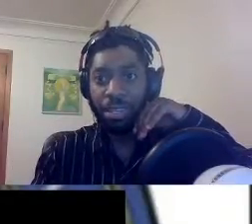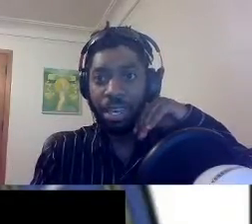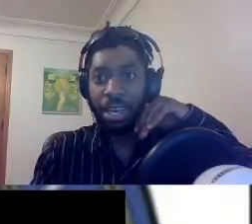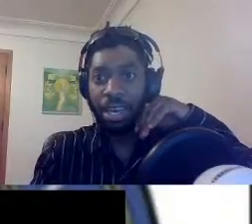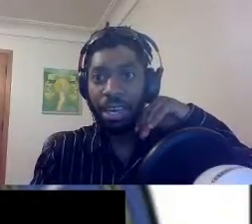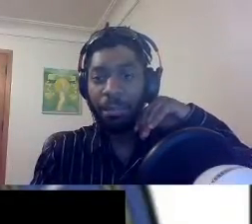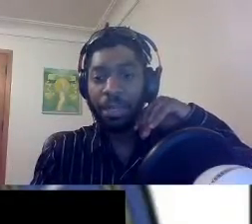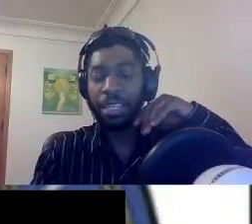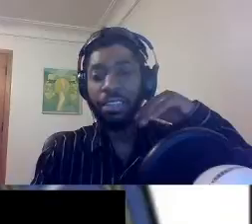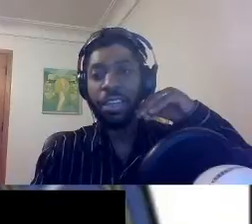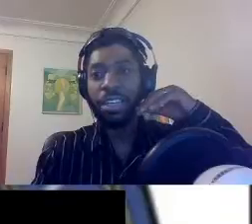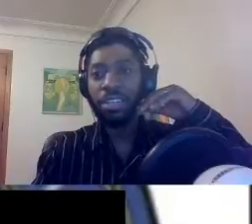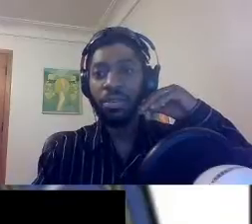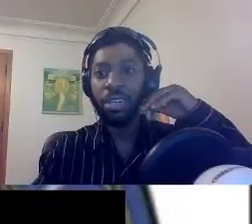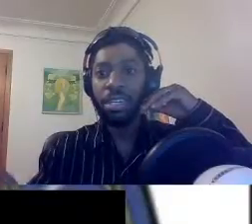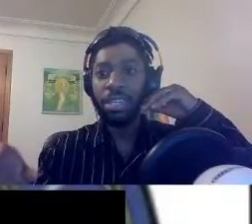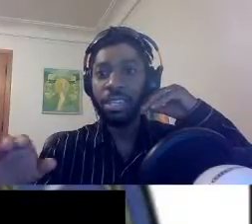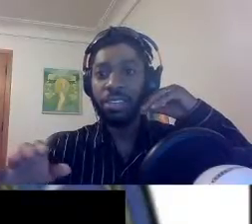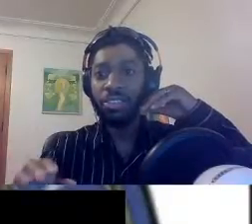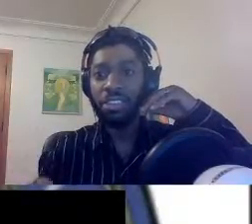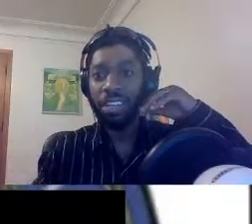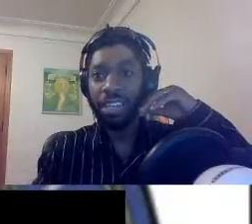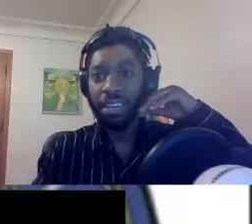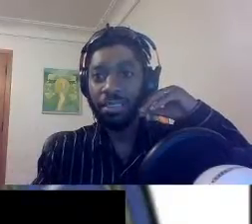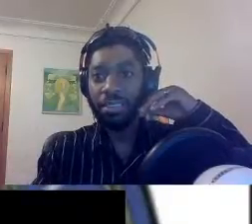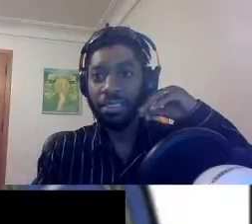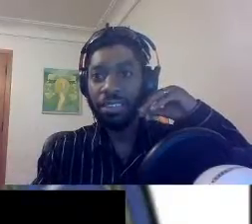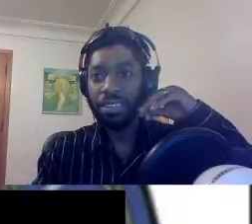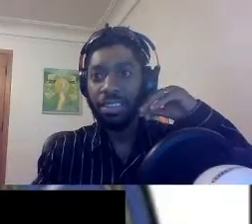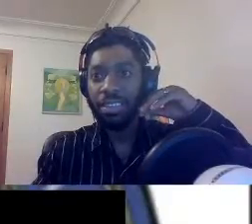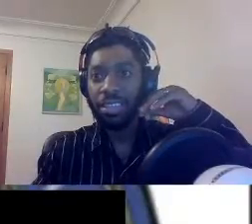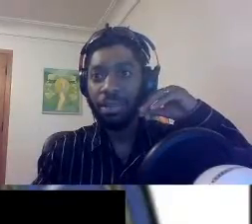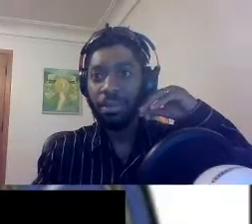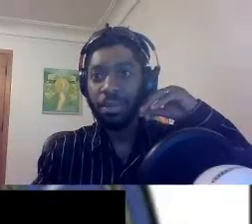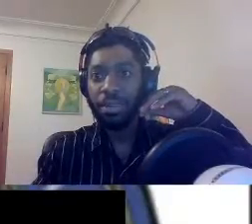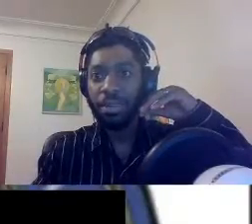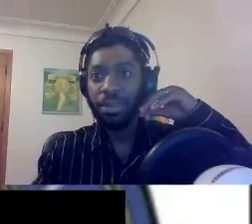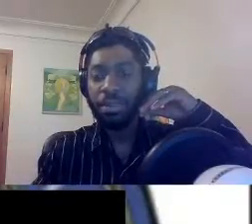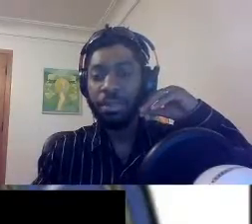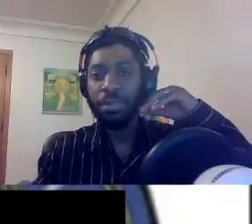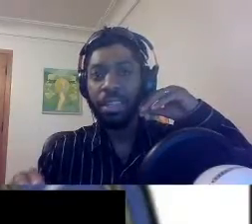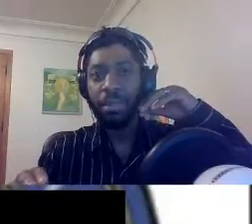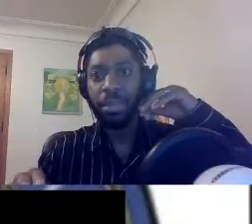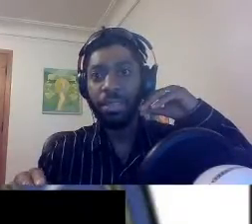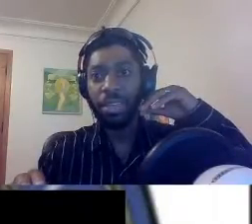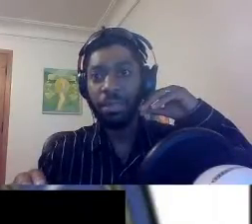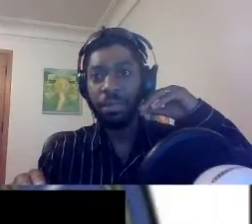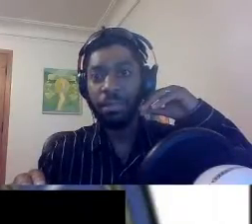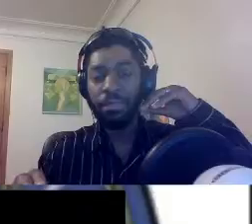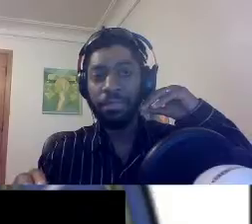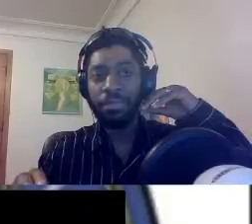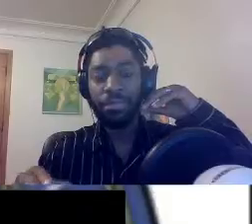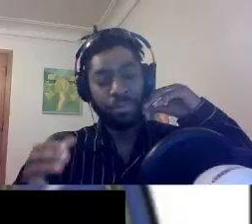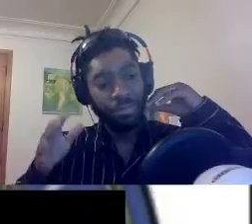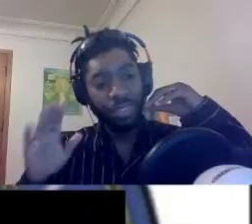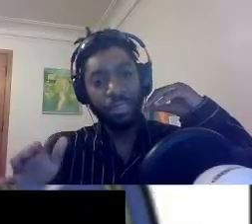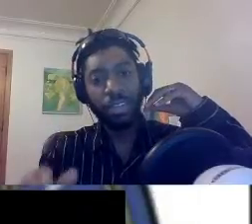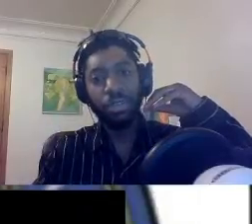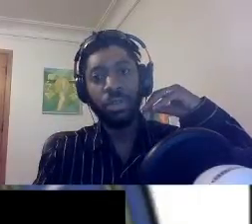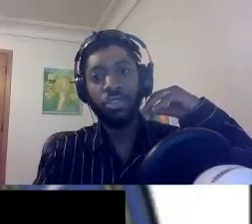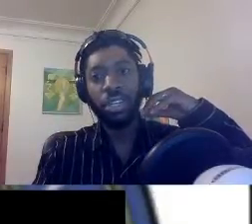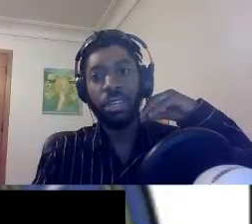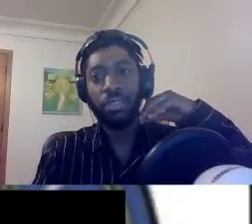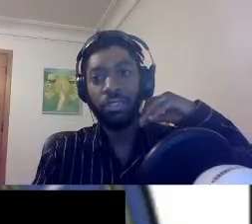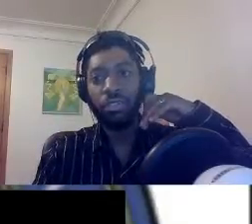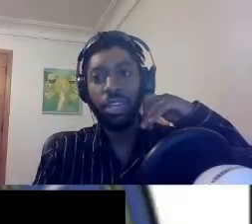too. But yeah, he's not going to do any shutdowns, you know? That's a big thing. He's not